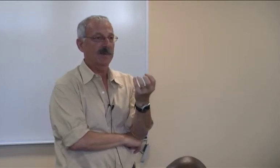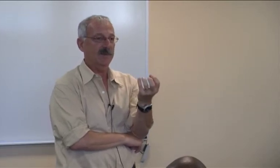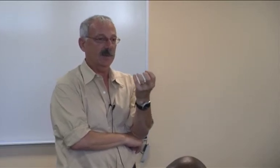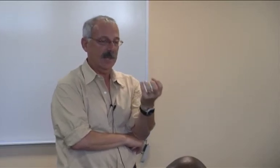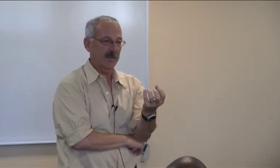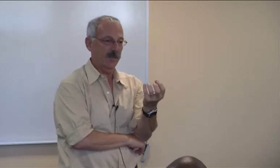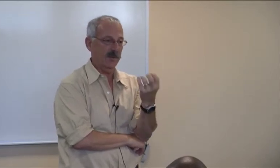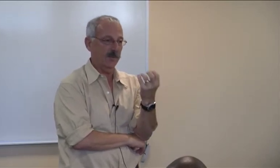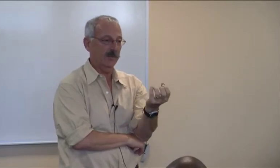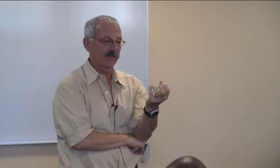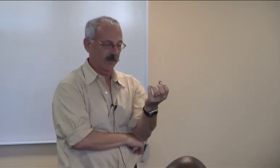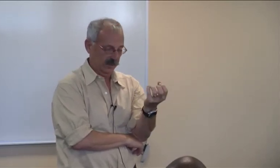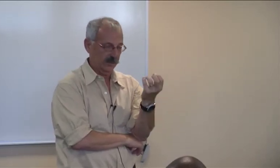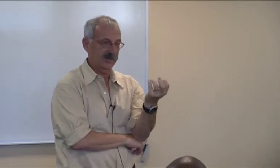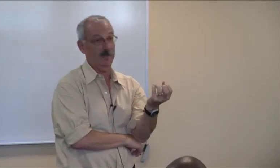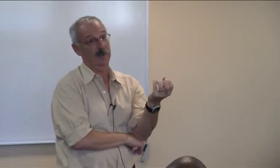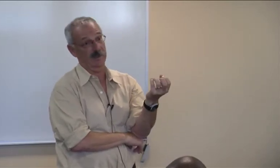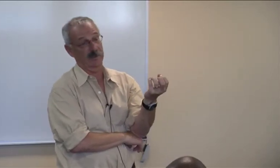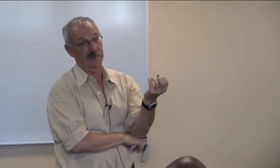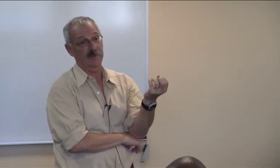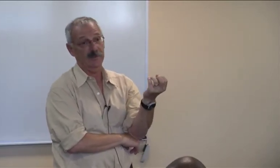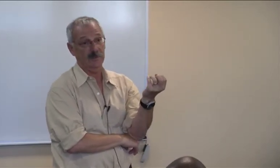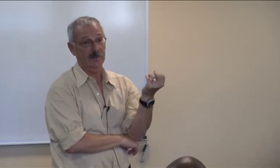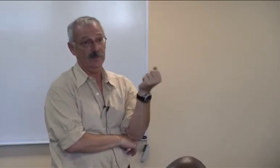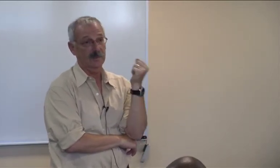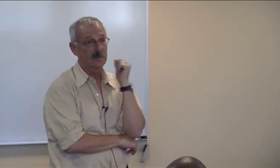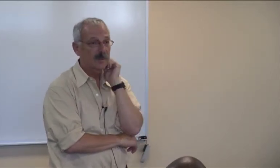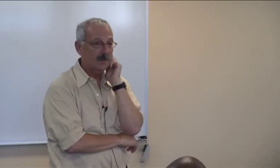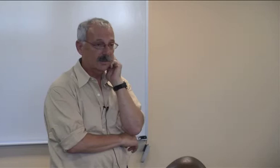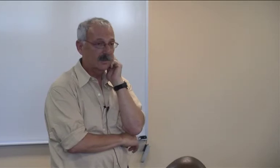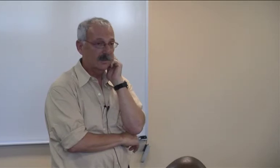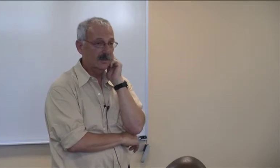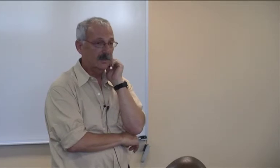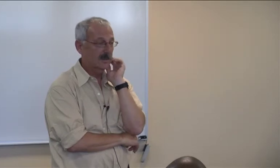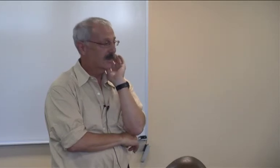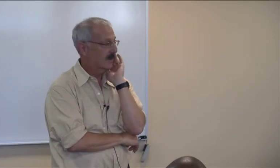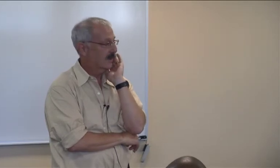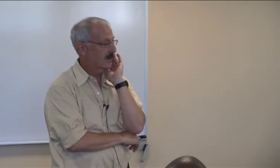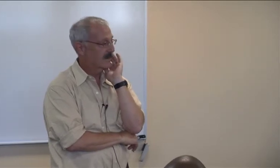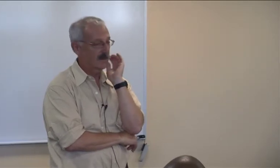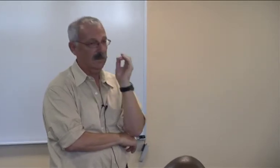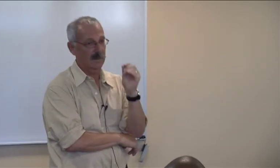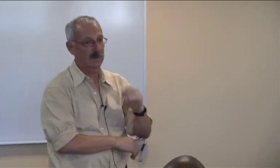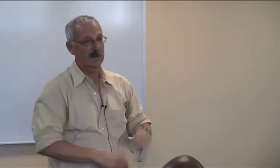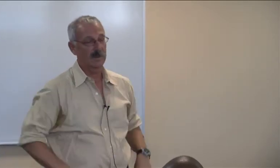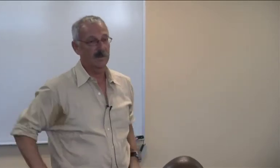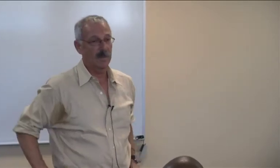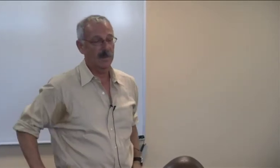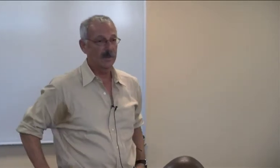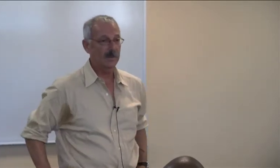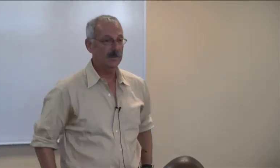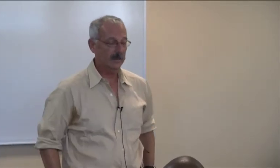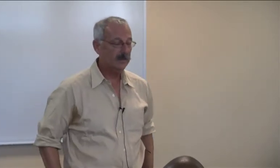And then what happens in the labor force with similar degrees. And the other point I wanted to make,